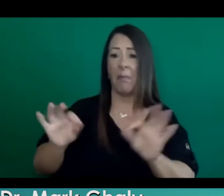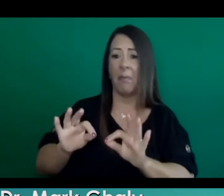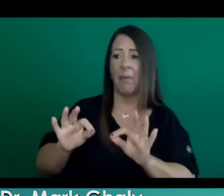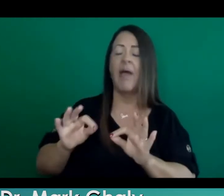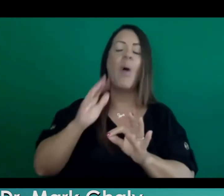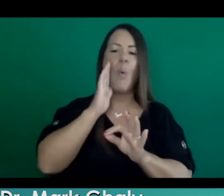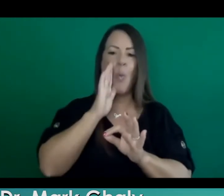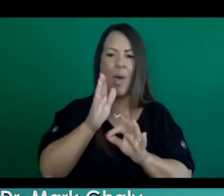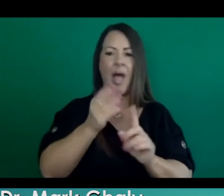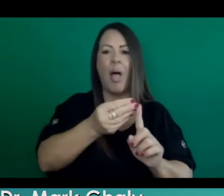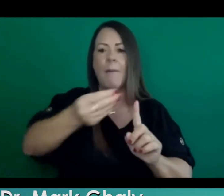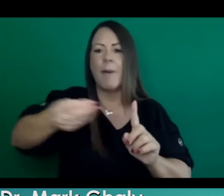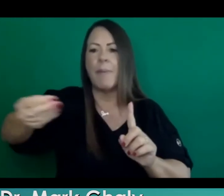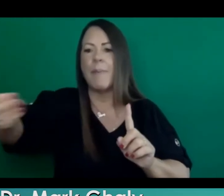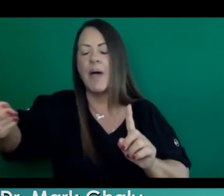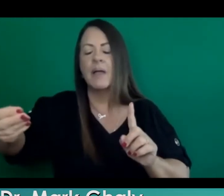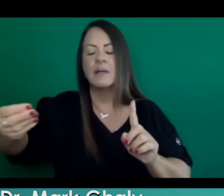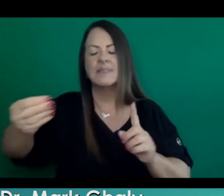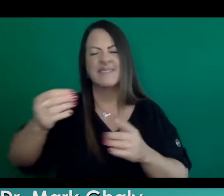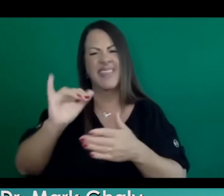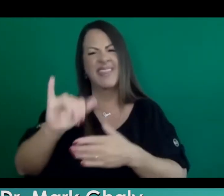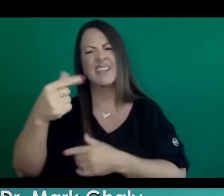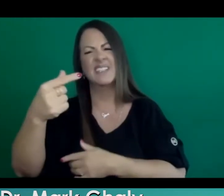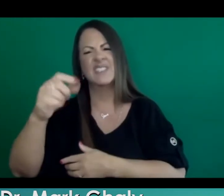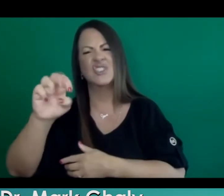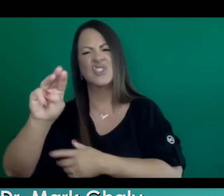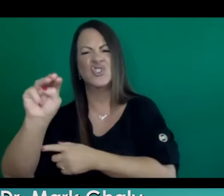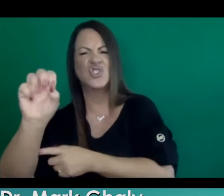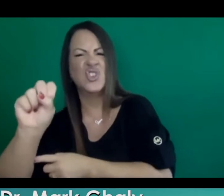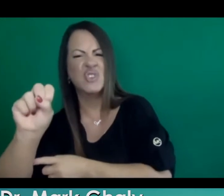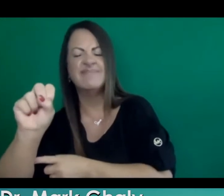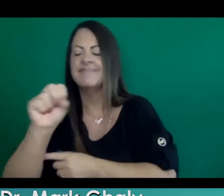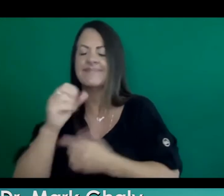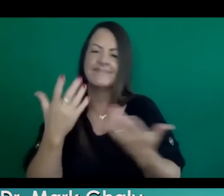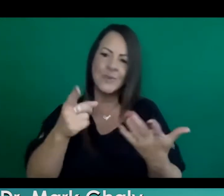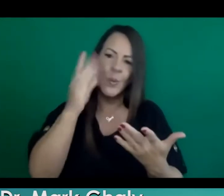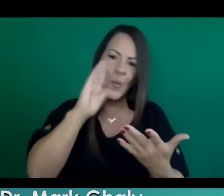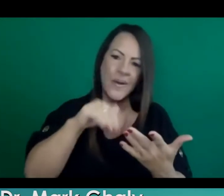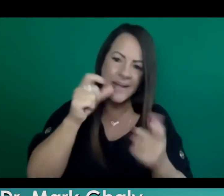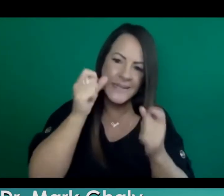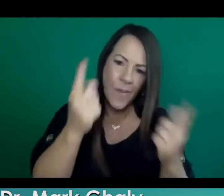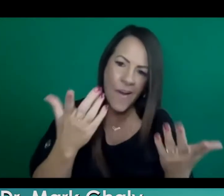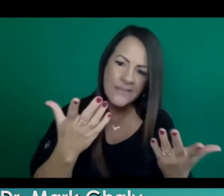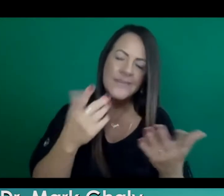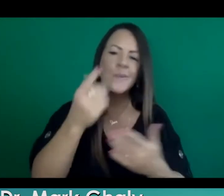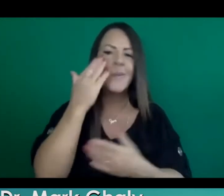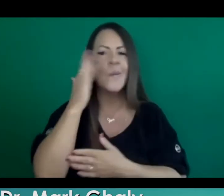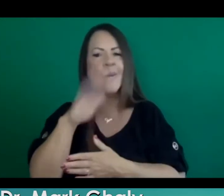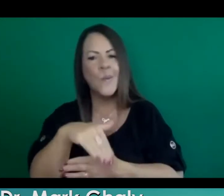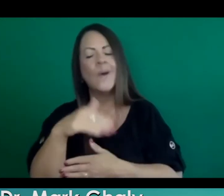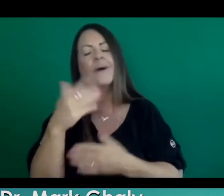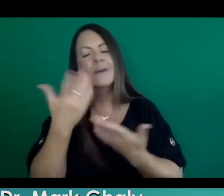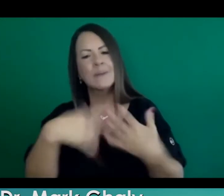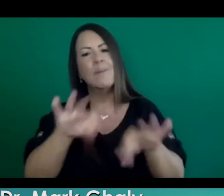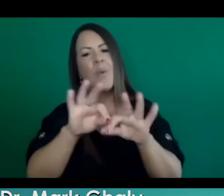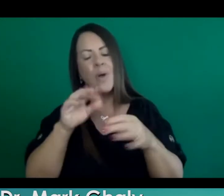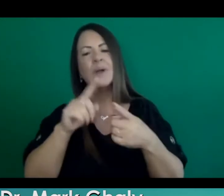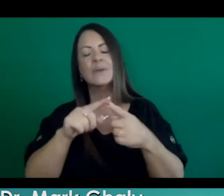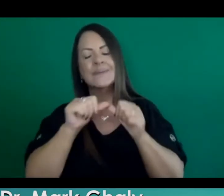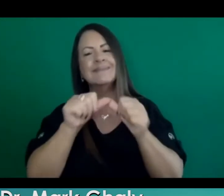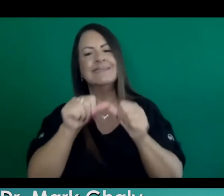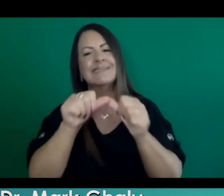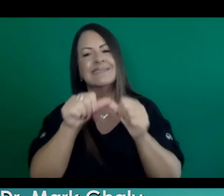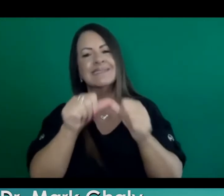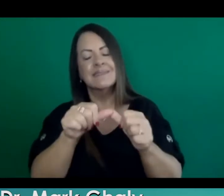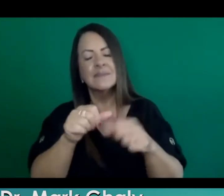what germs do. It's no surprise. So as we continue to beat the drum and think about the